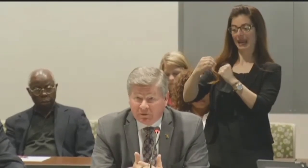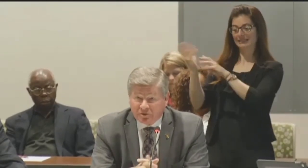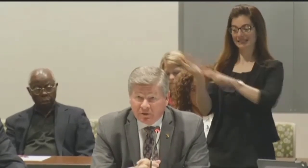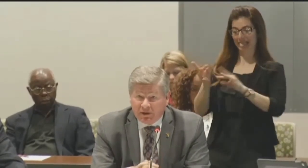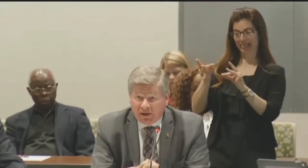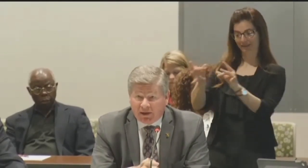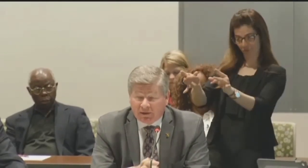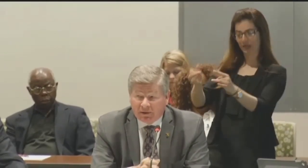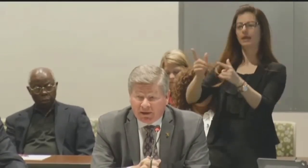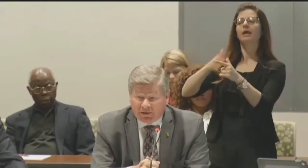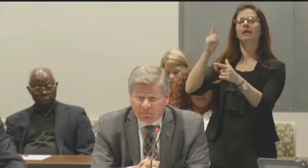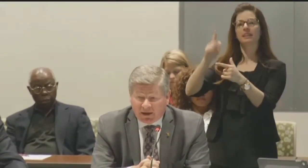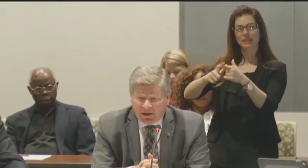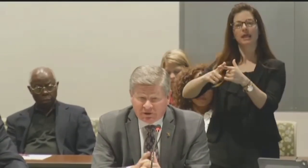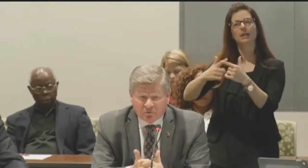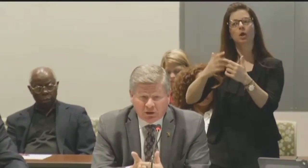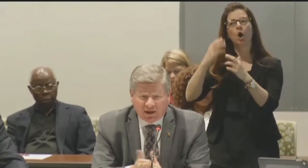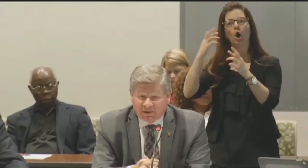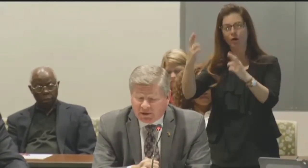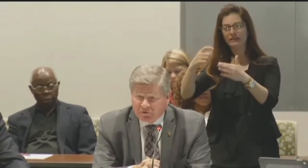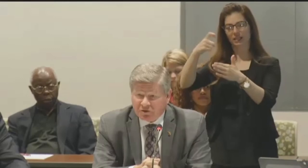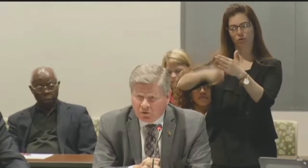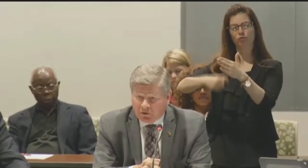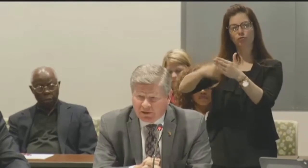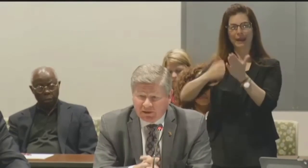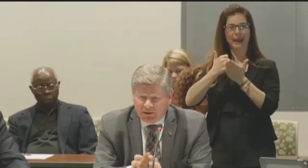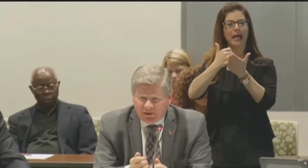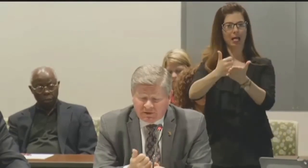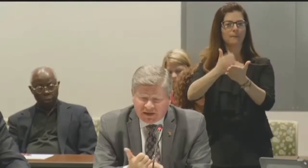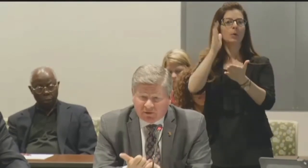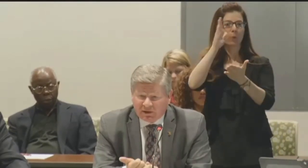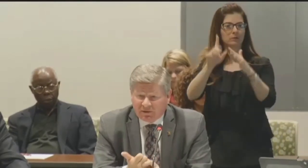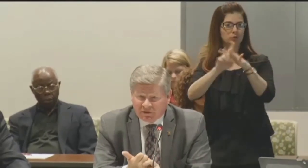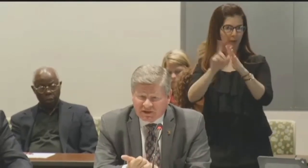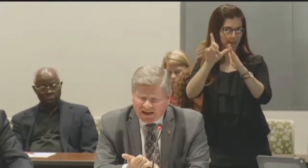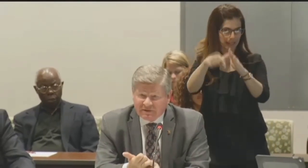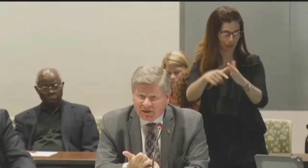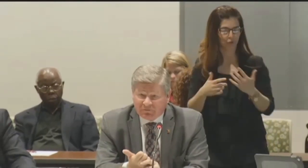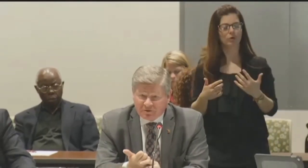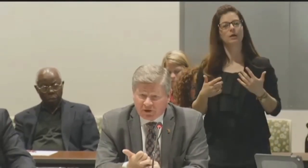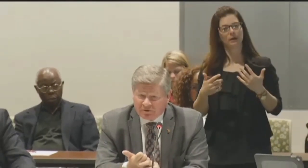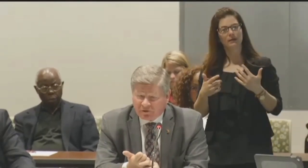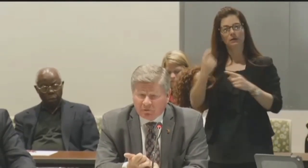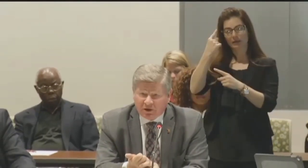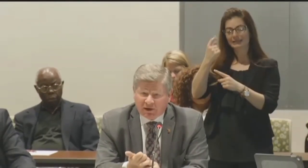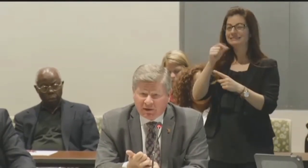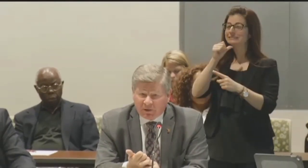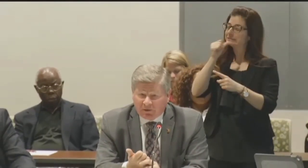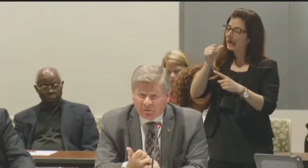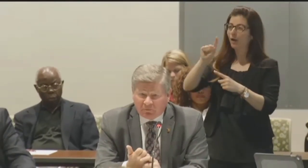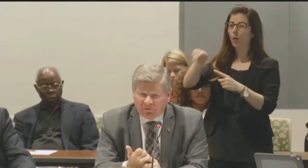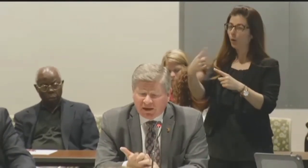in the future. And I just would like to underscore that it's not only the size of the infrastructure that we're